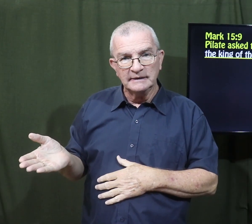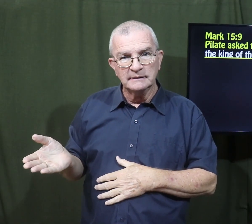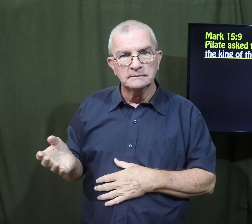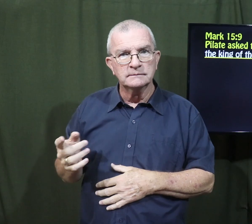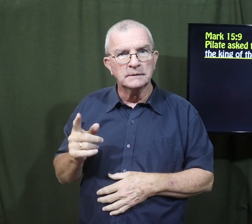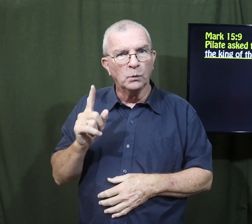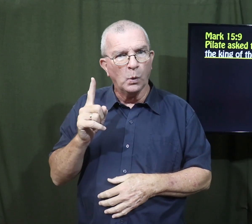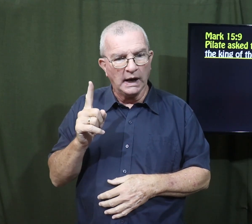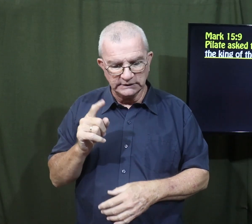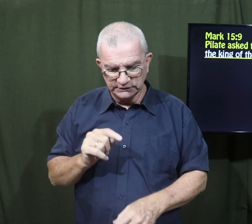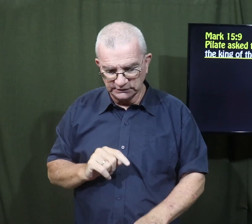Now watch.